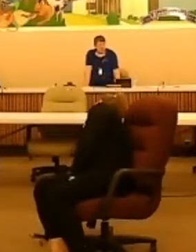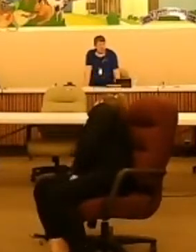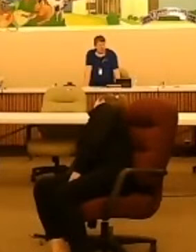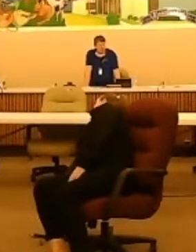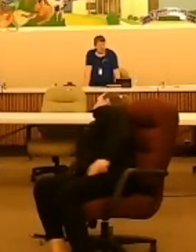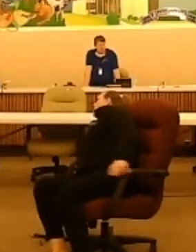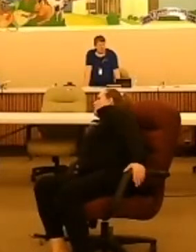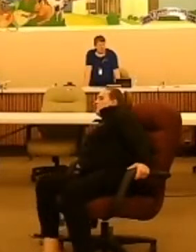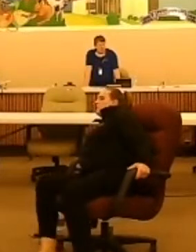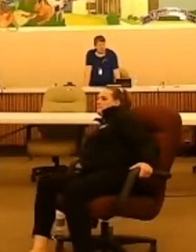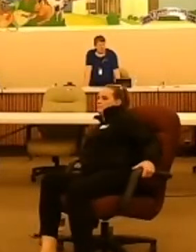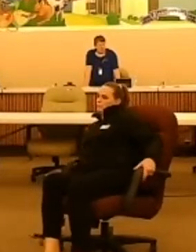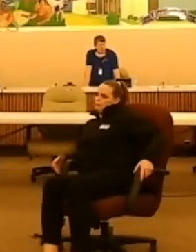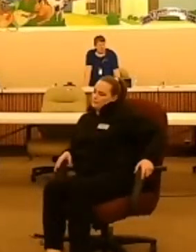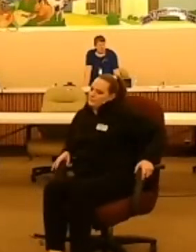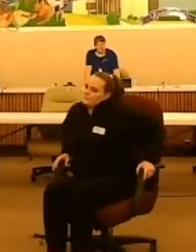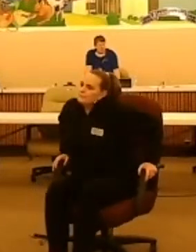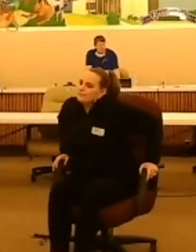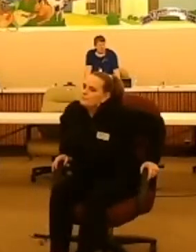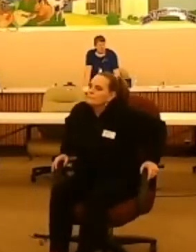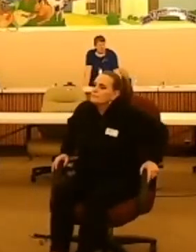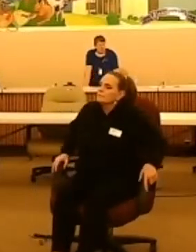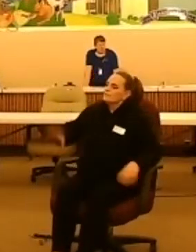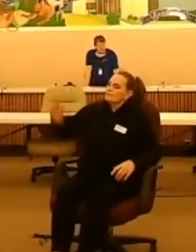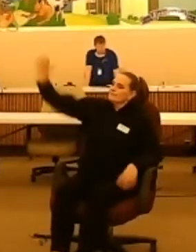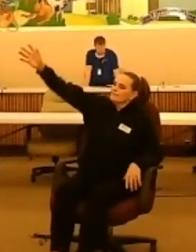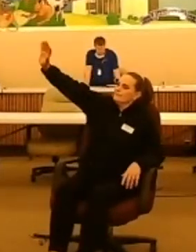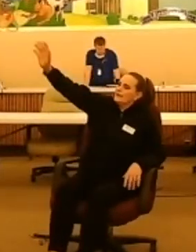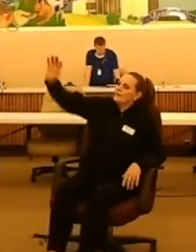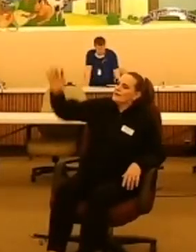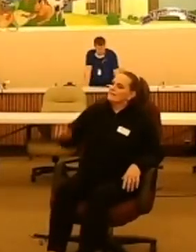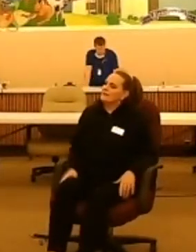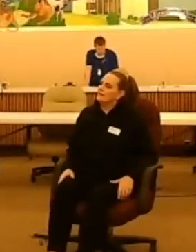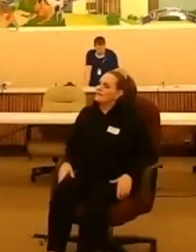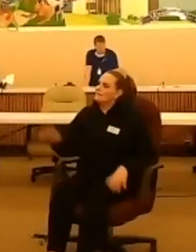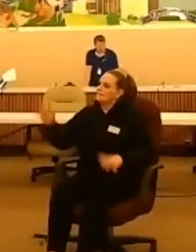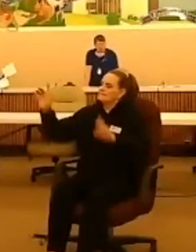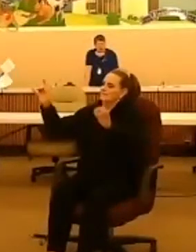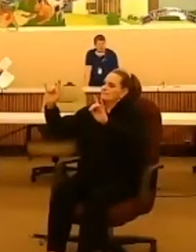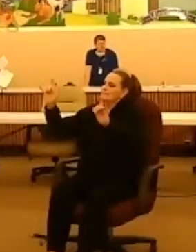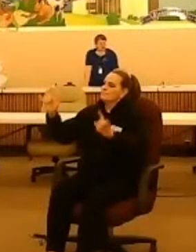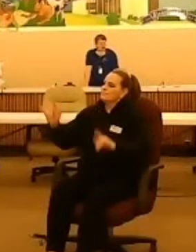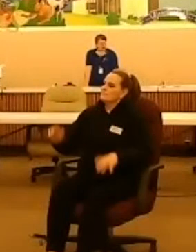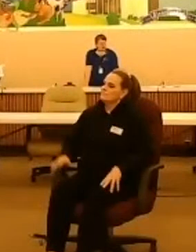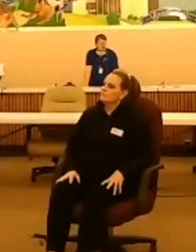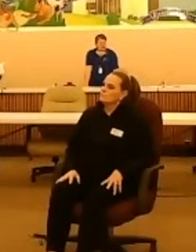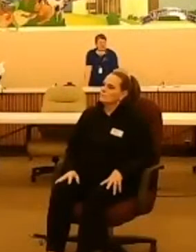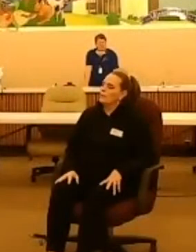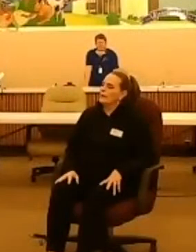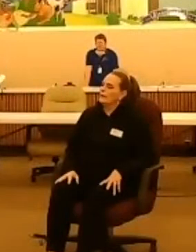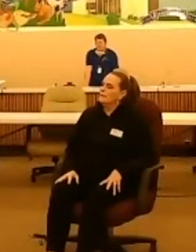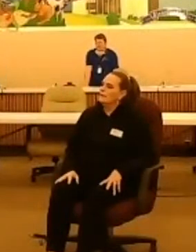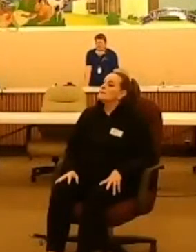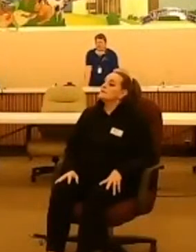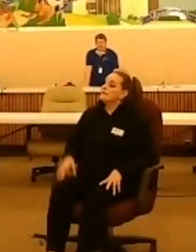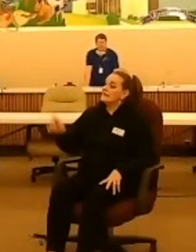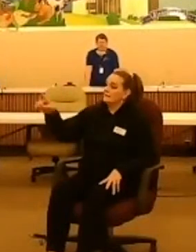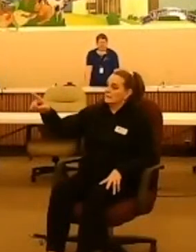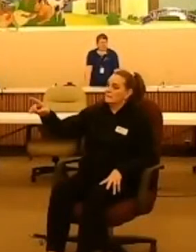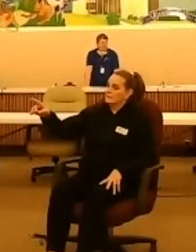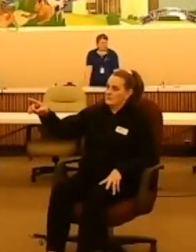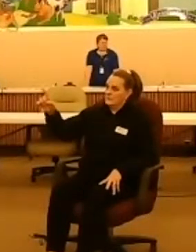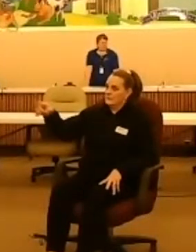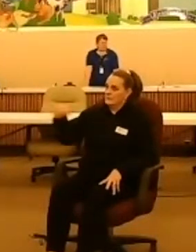something additional? Right. I think they got it all of us. Oh, no, that was our, no, aptitude, no. You're